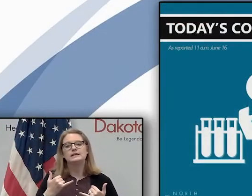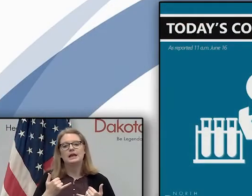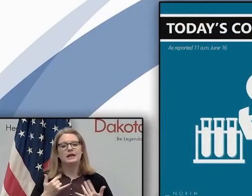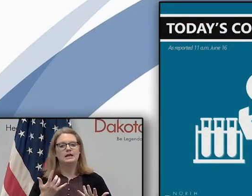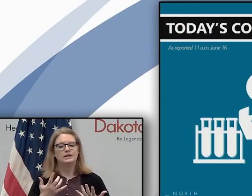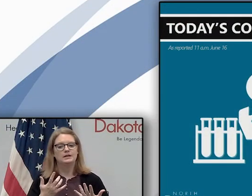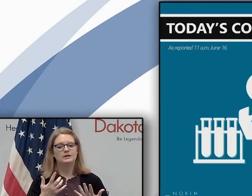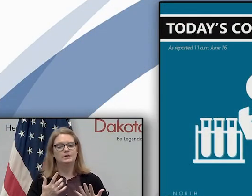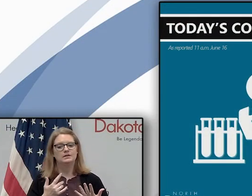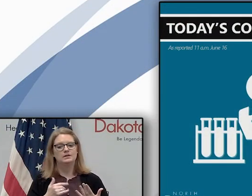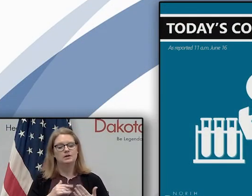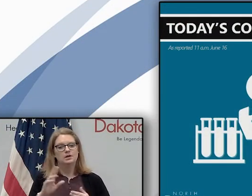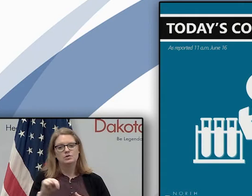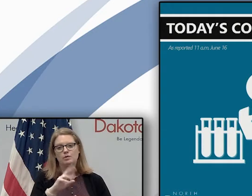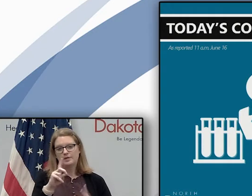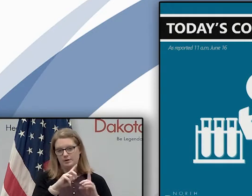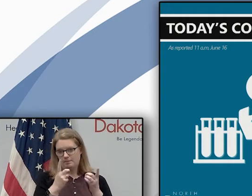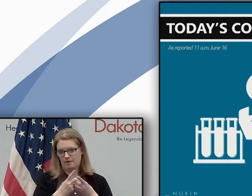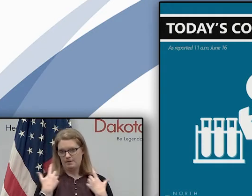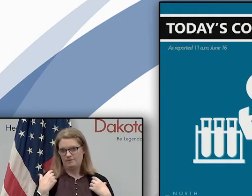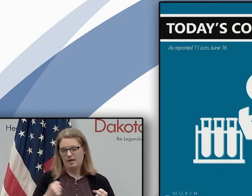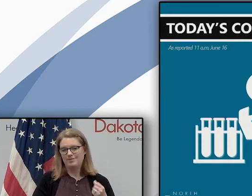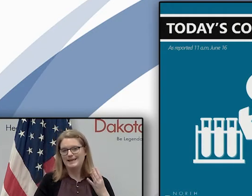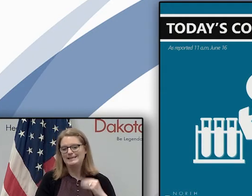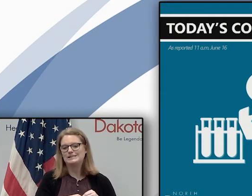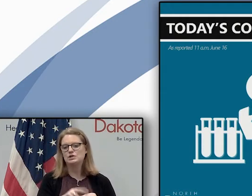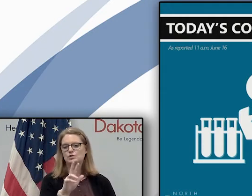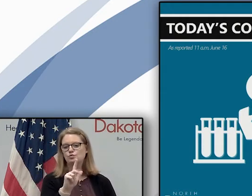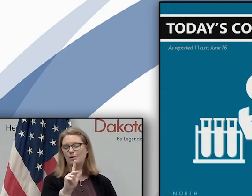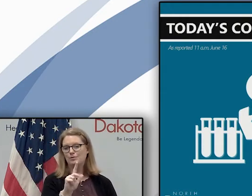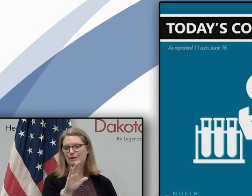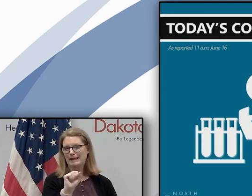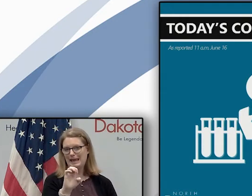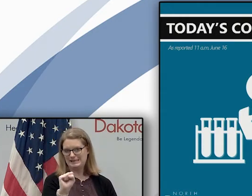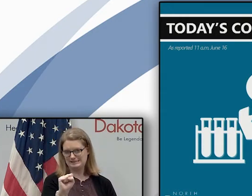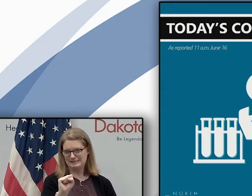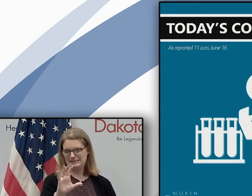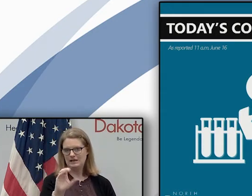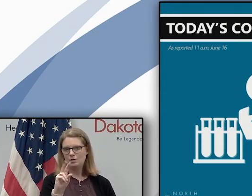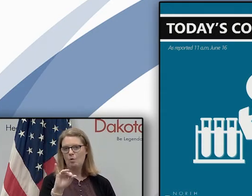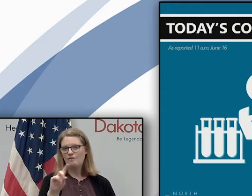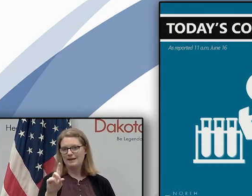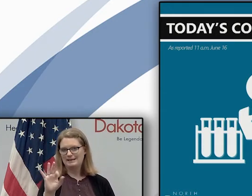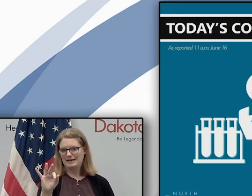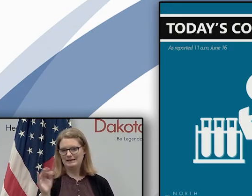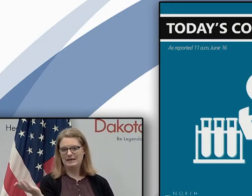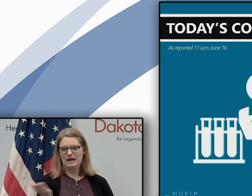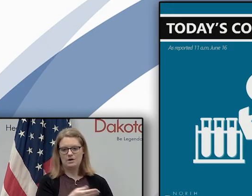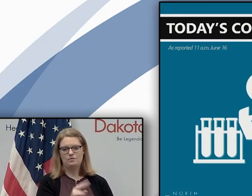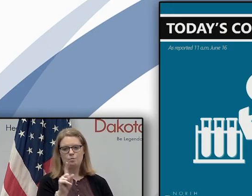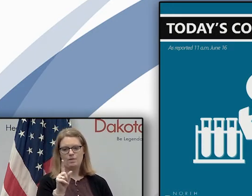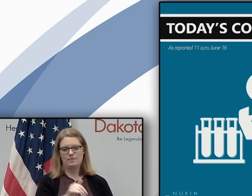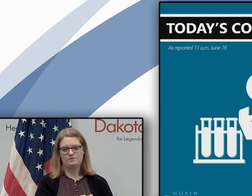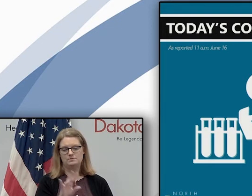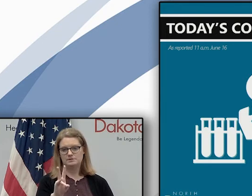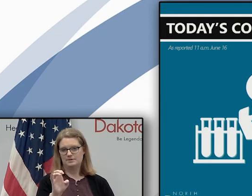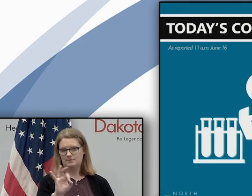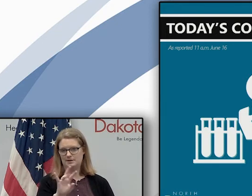reporting the North Dakota Department of Health confirmed 23 additional cases of COVID-19 out of